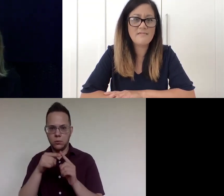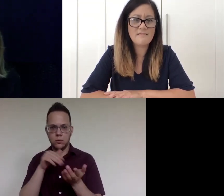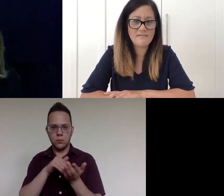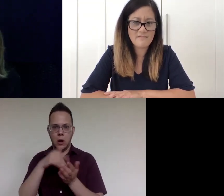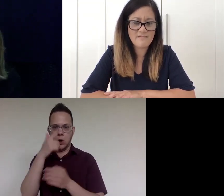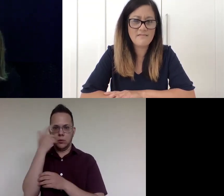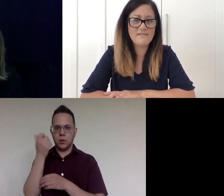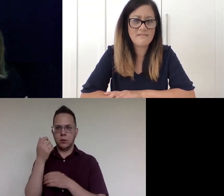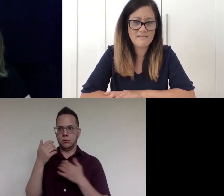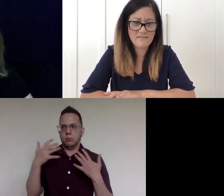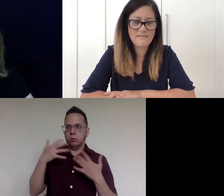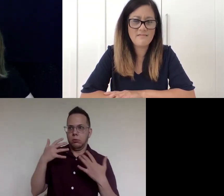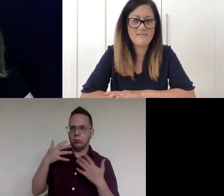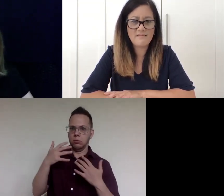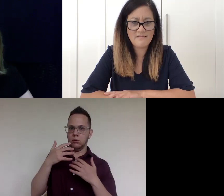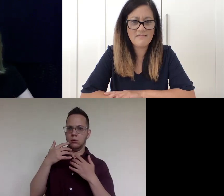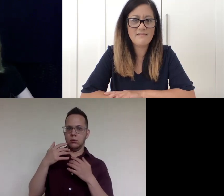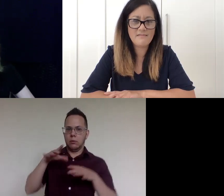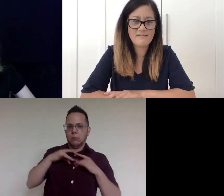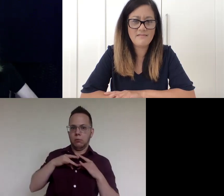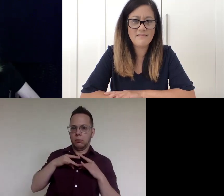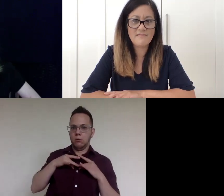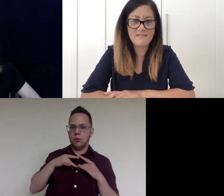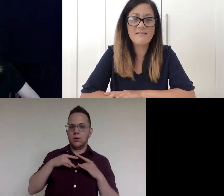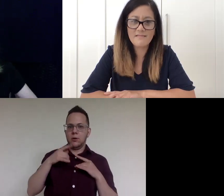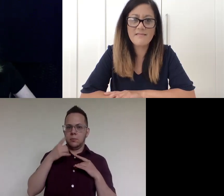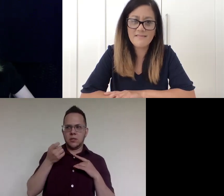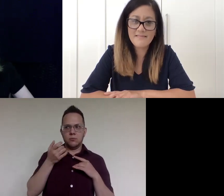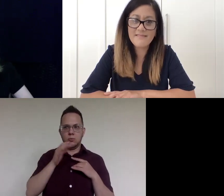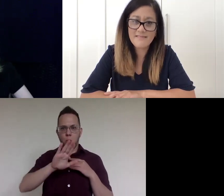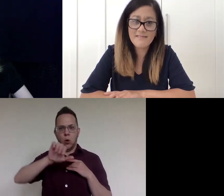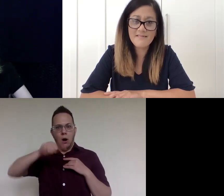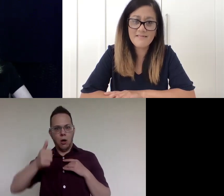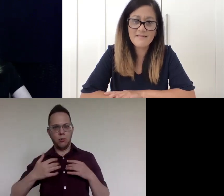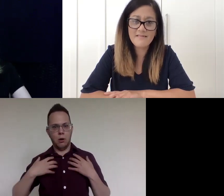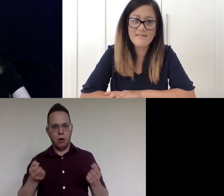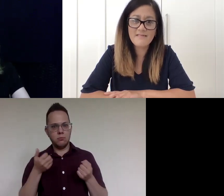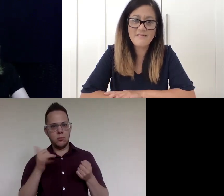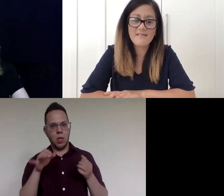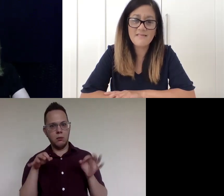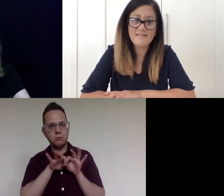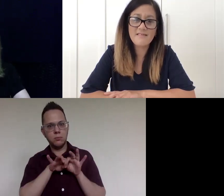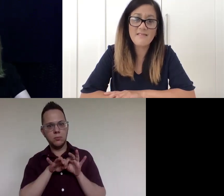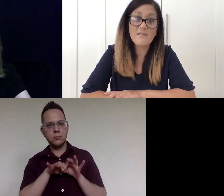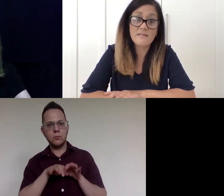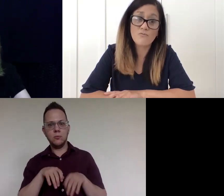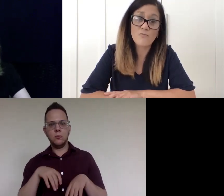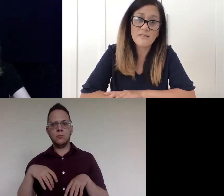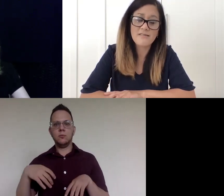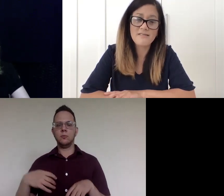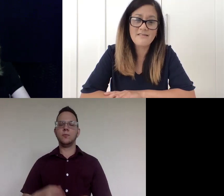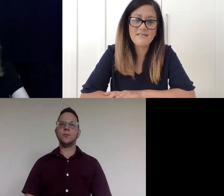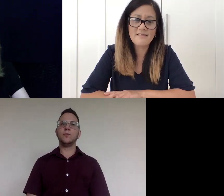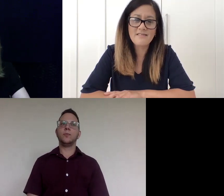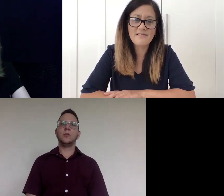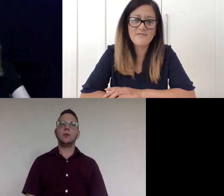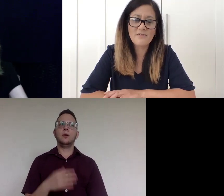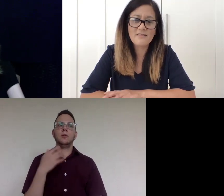office? A lot of doctors, people are wary of going, and a lot of these offices are actually closed.